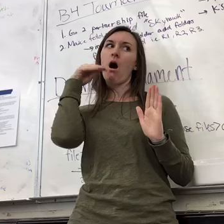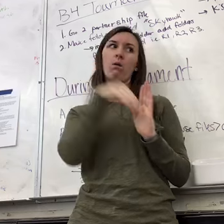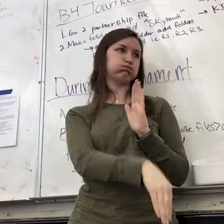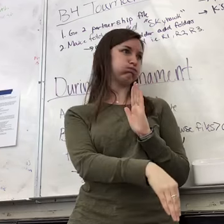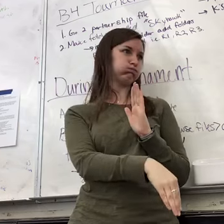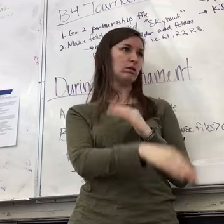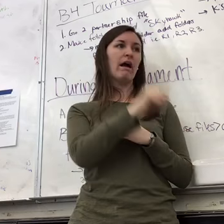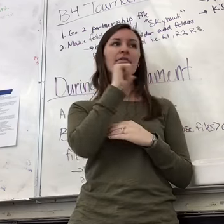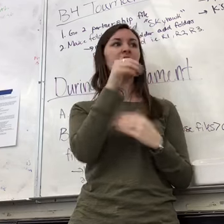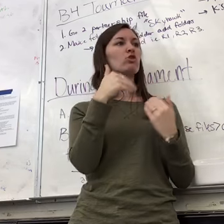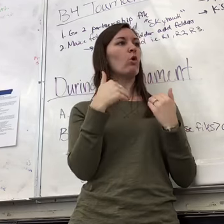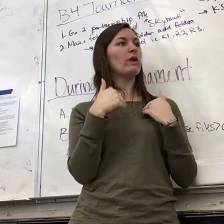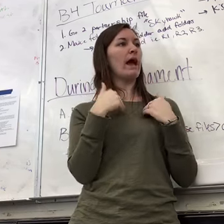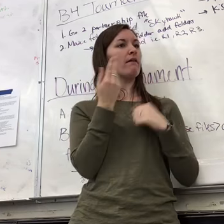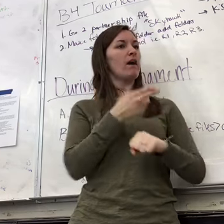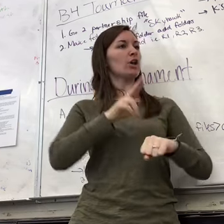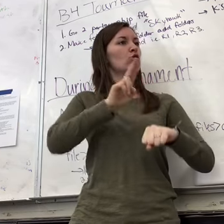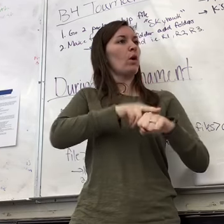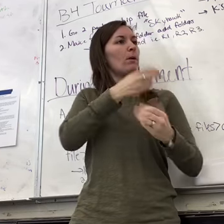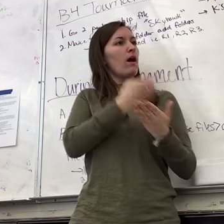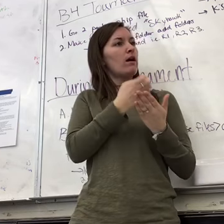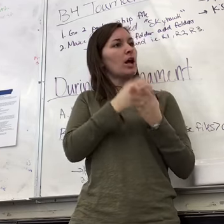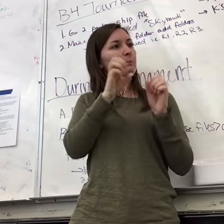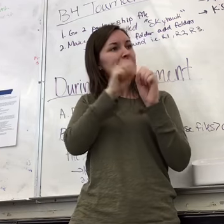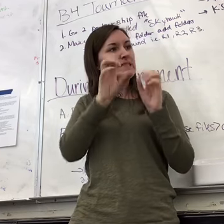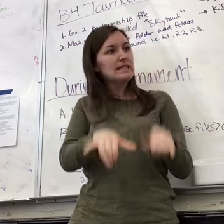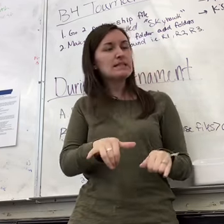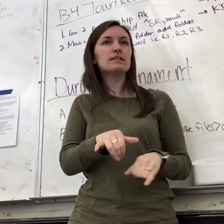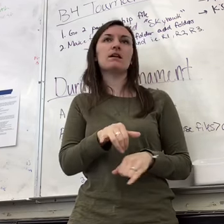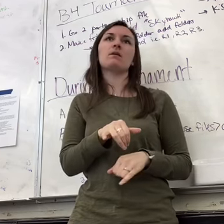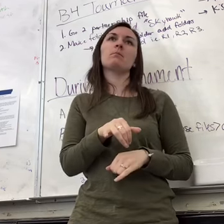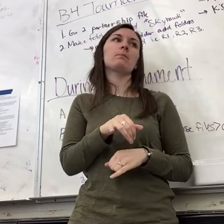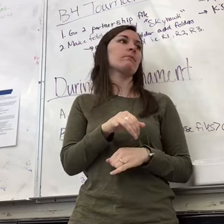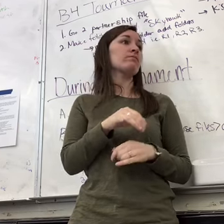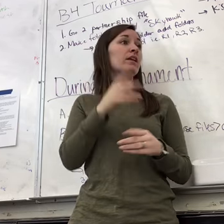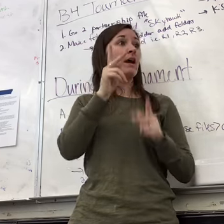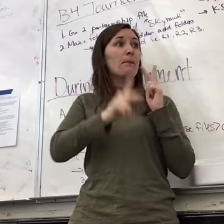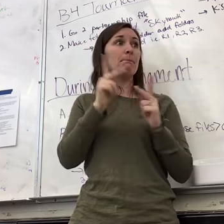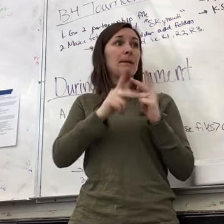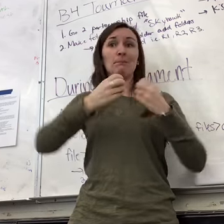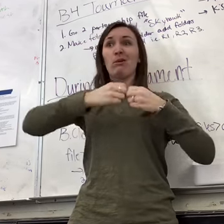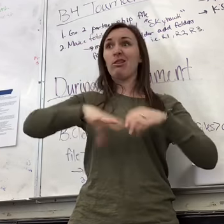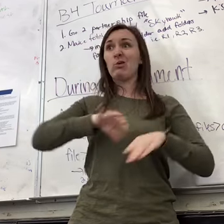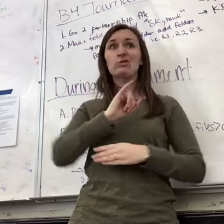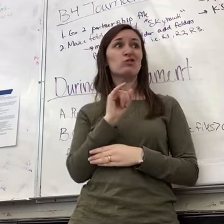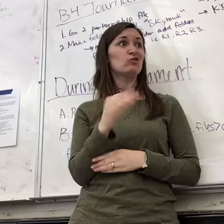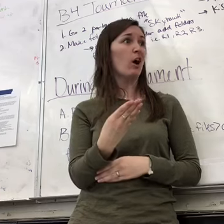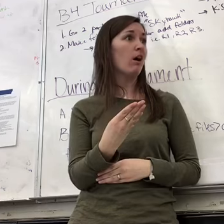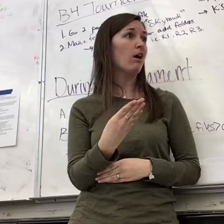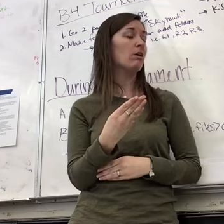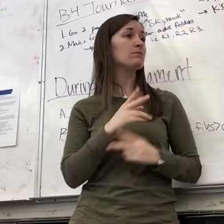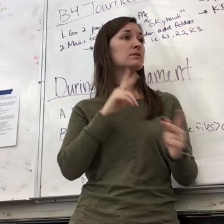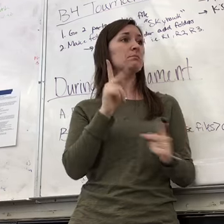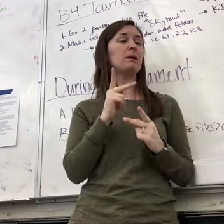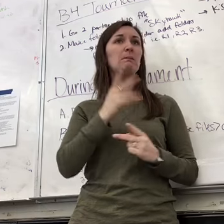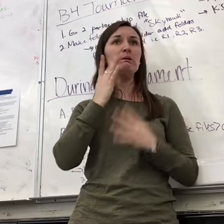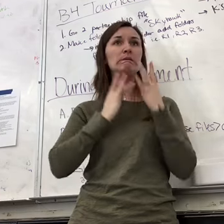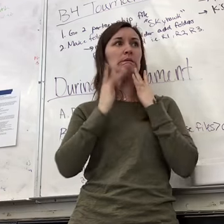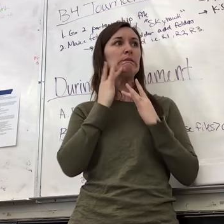Their economics is going to massively suffer. People are without jobs. People don't have a lot of money. Plantation owners